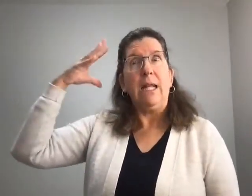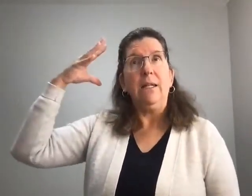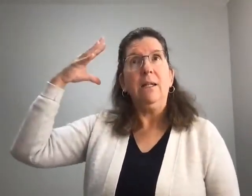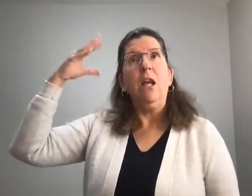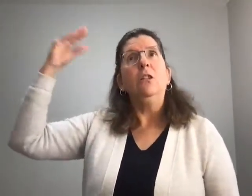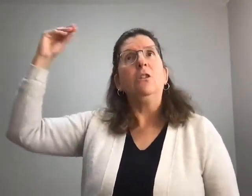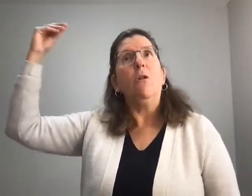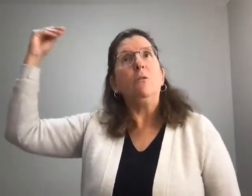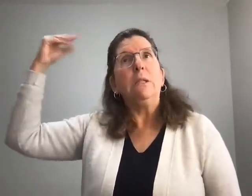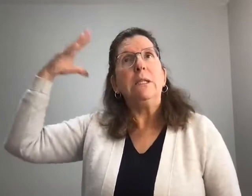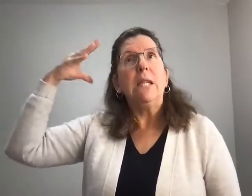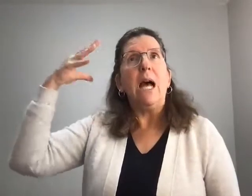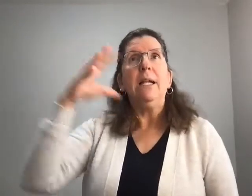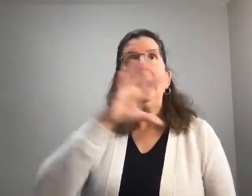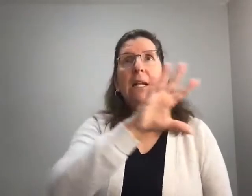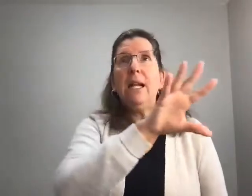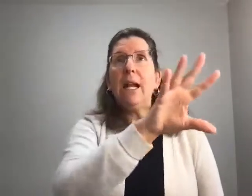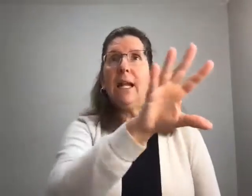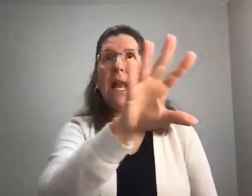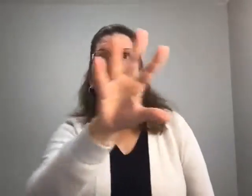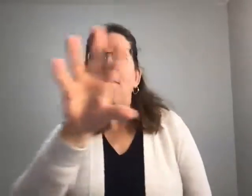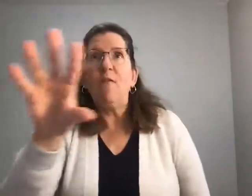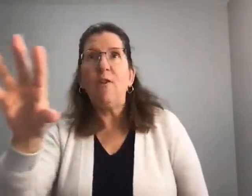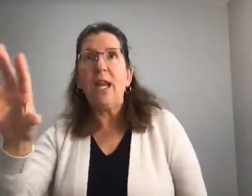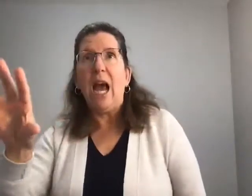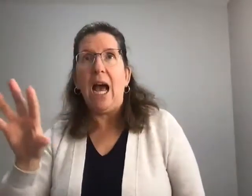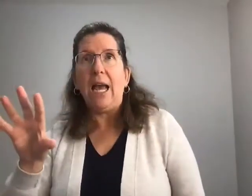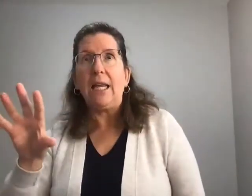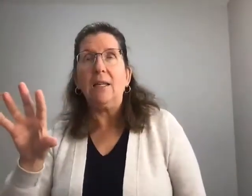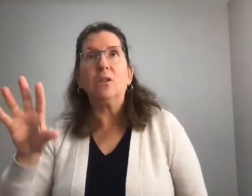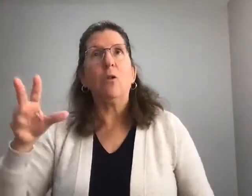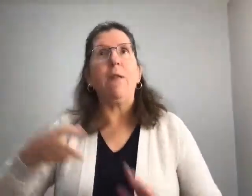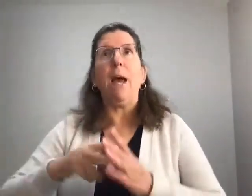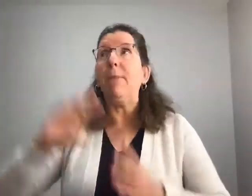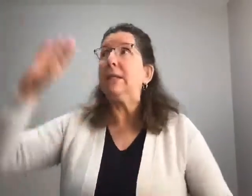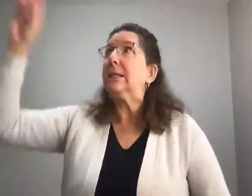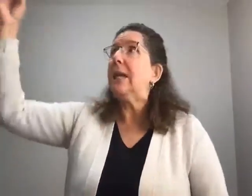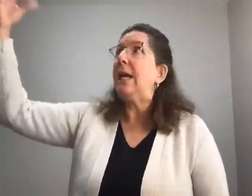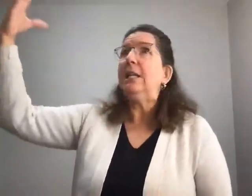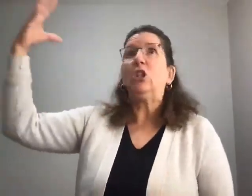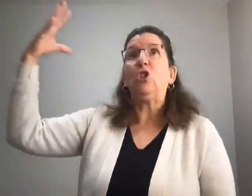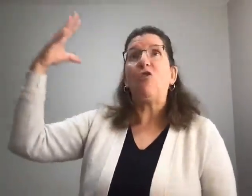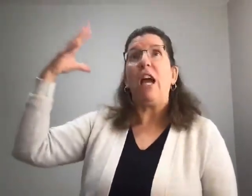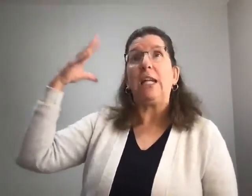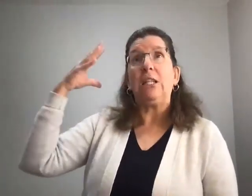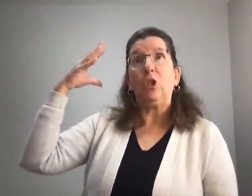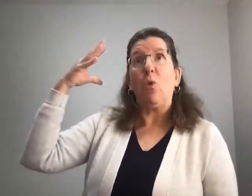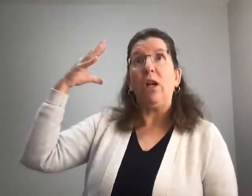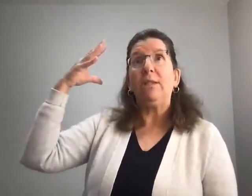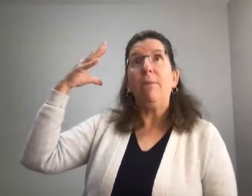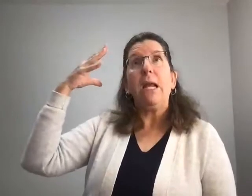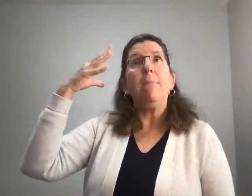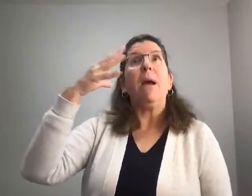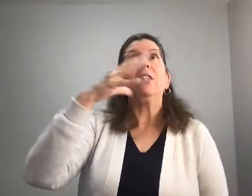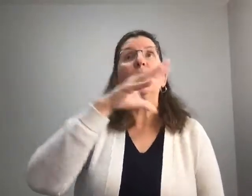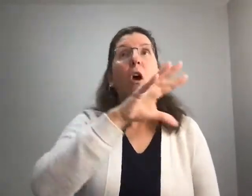sun, so sun in every eye. So that means sun is directed towards me, but it's